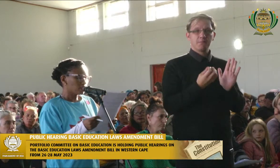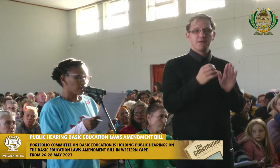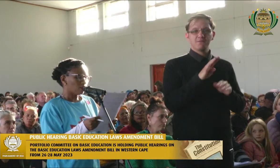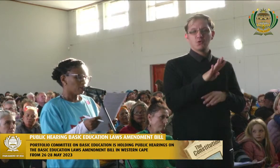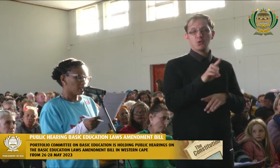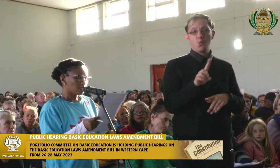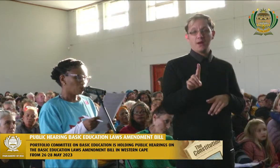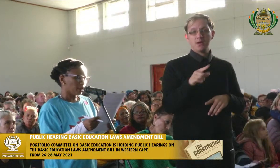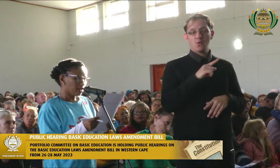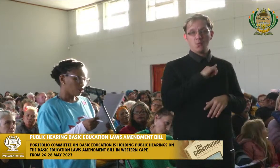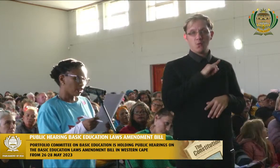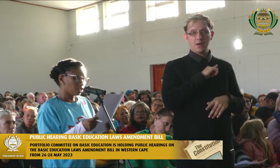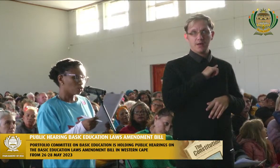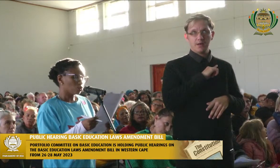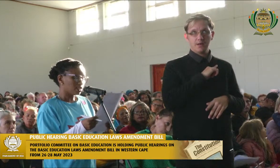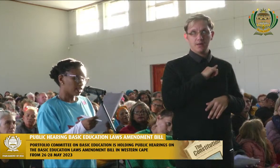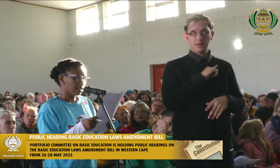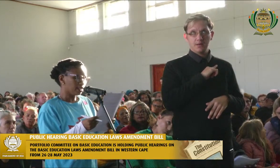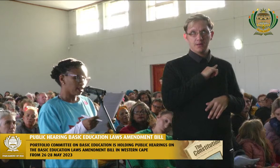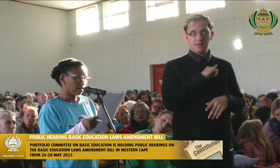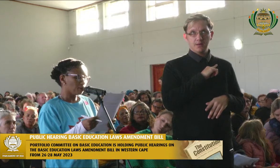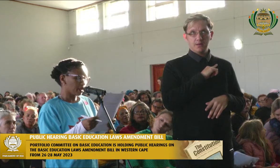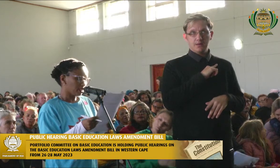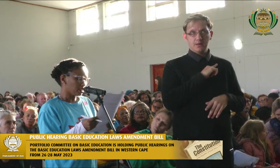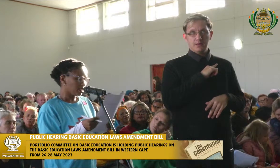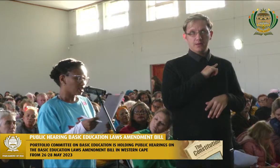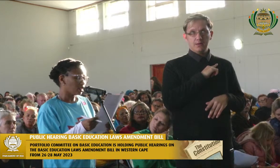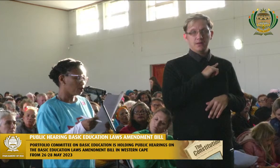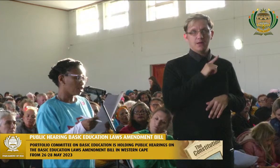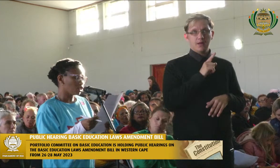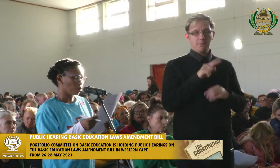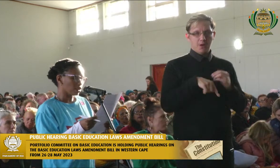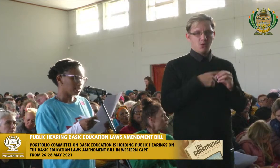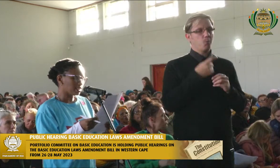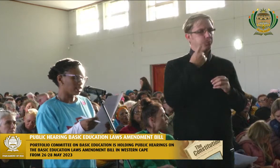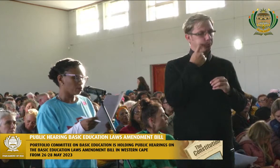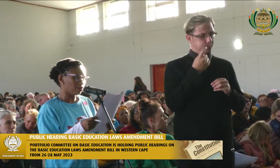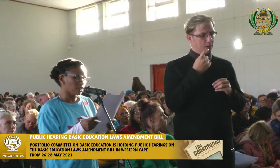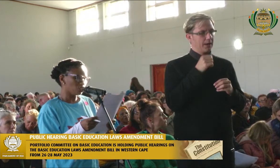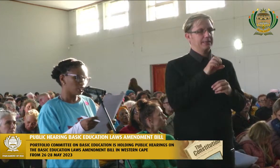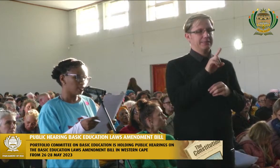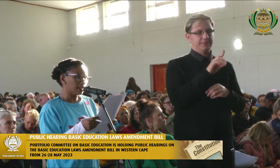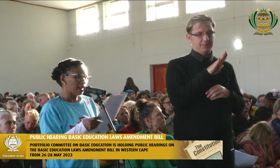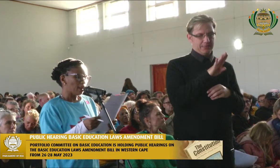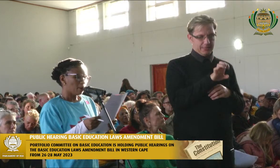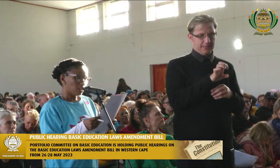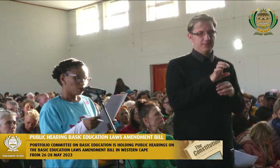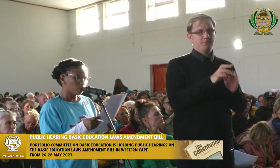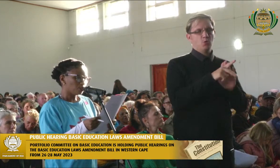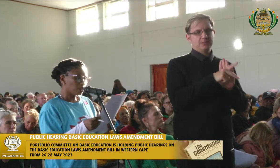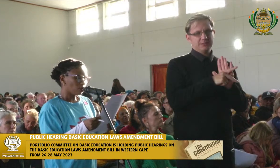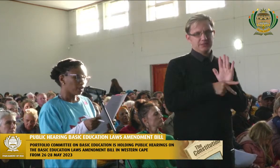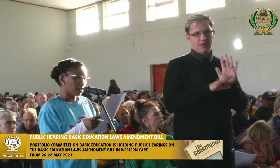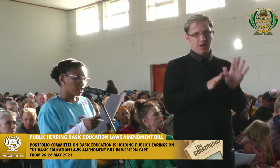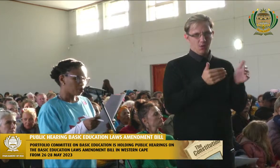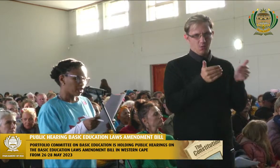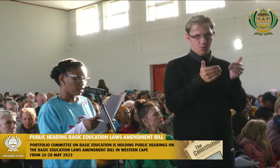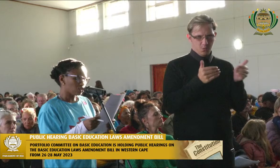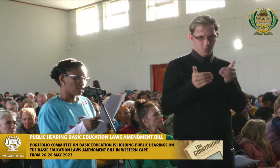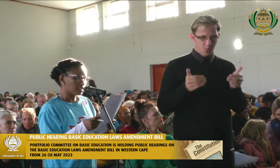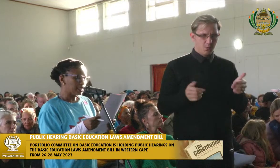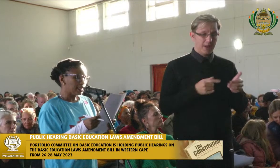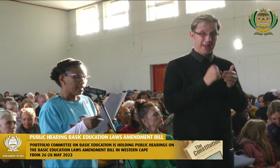This clause allows the minister to make regulations concerning learner pregnancies, the DBE's policies, and the prevention management of